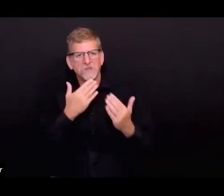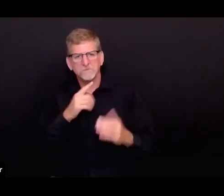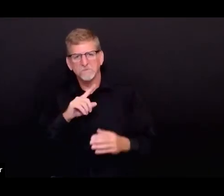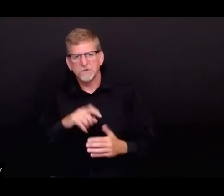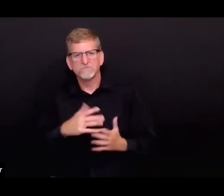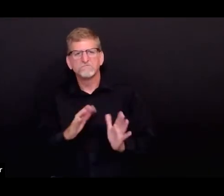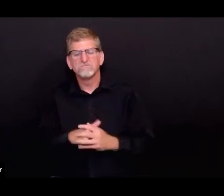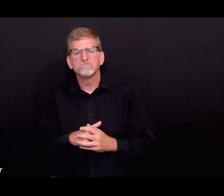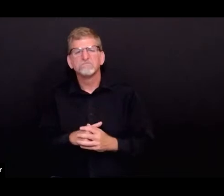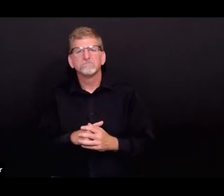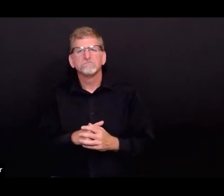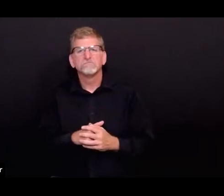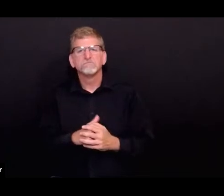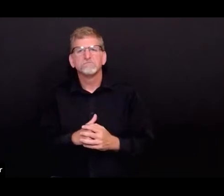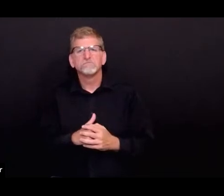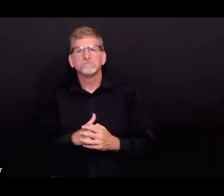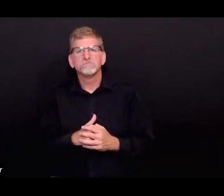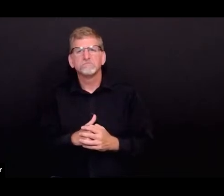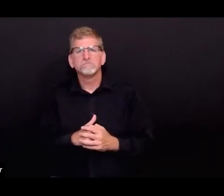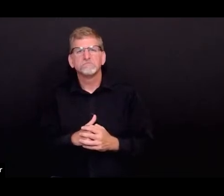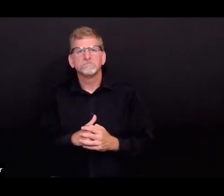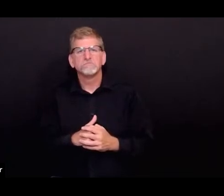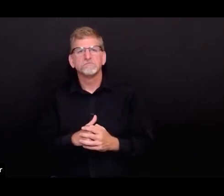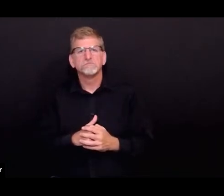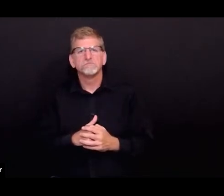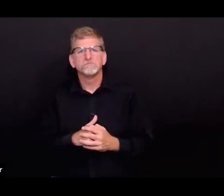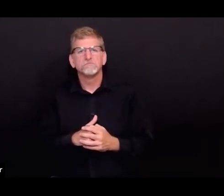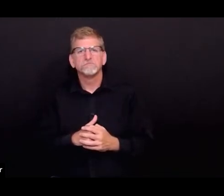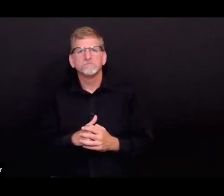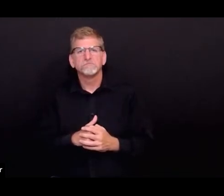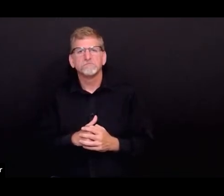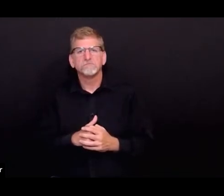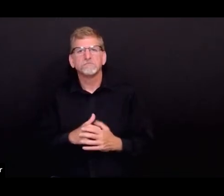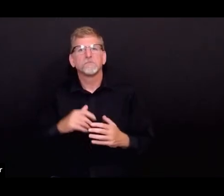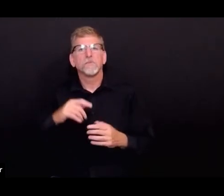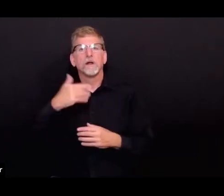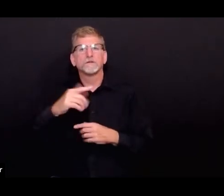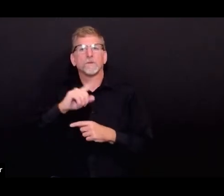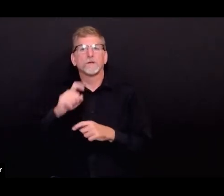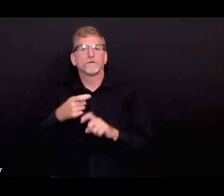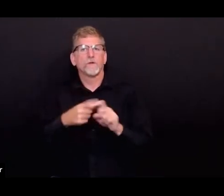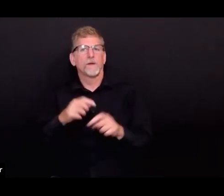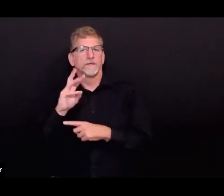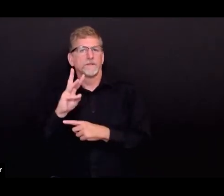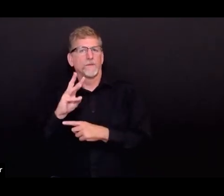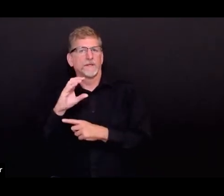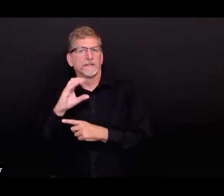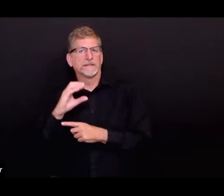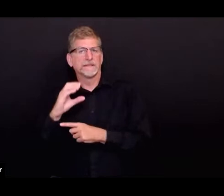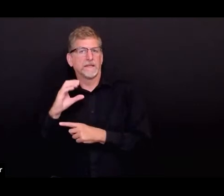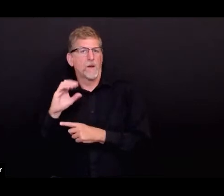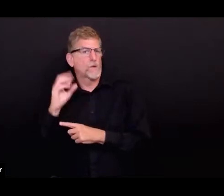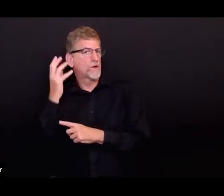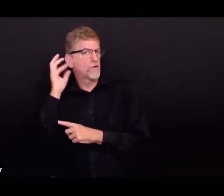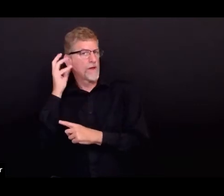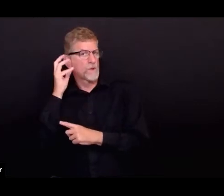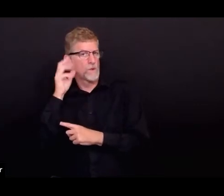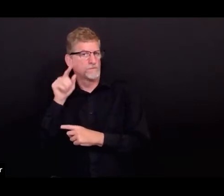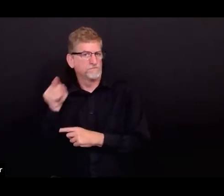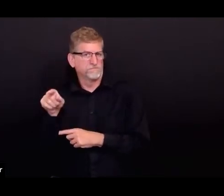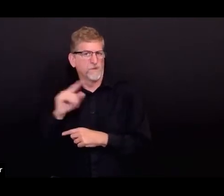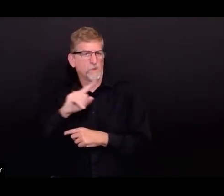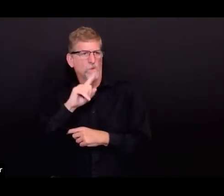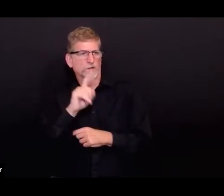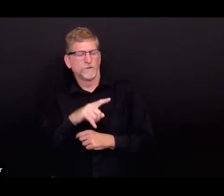Next, we have Sloan Martin of WCCO Radio. Your line is now open. Hi, this question is for Governor